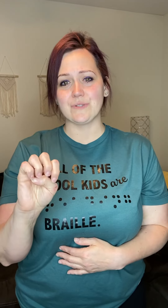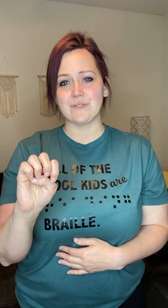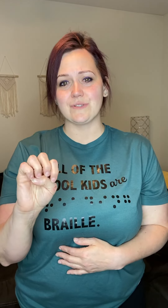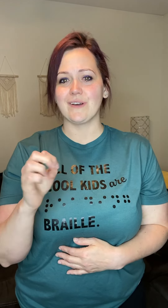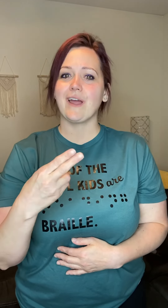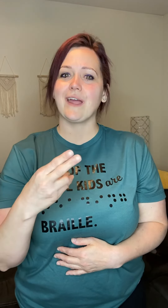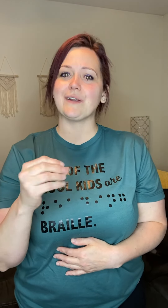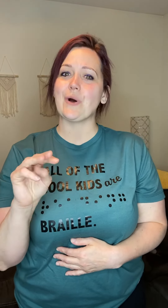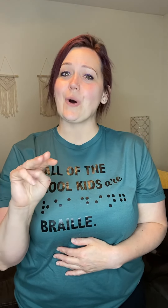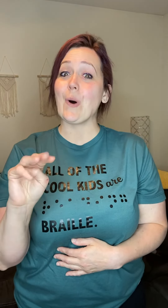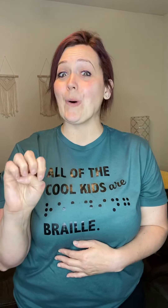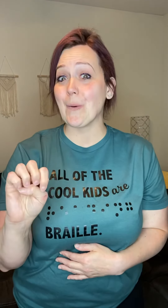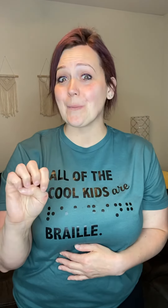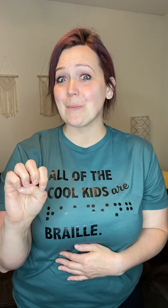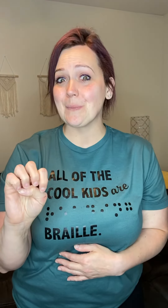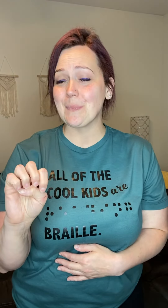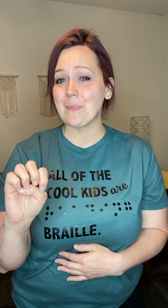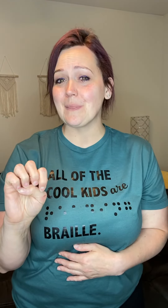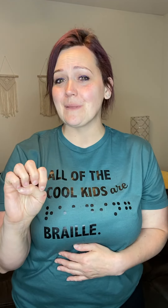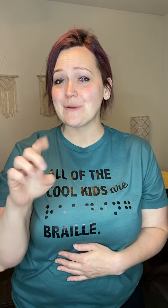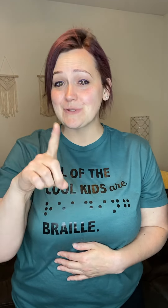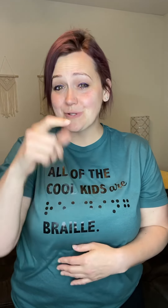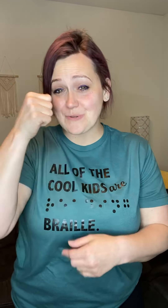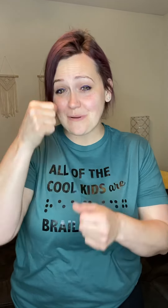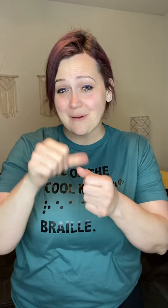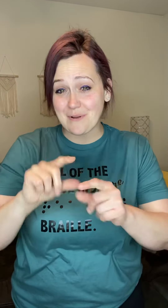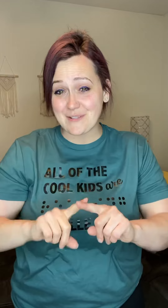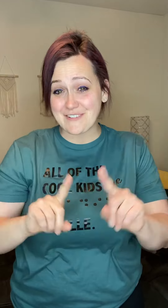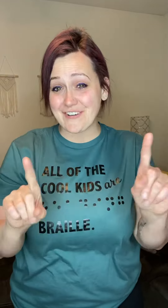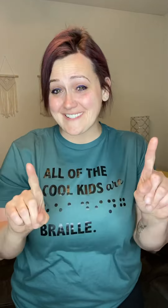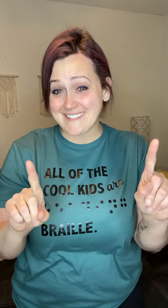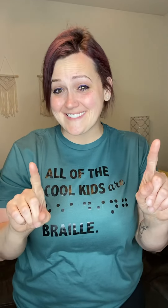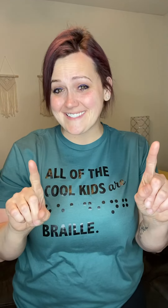House and home. Do you remember the difference?